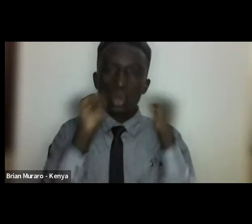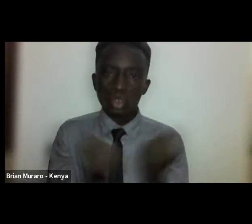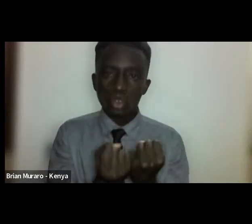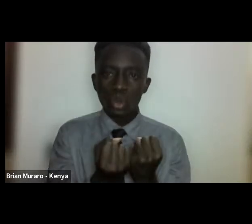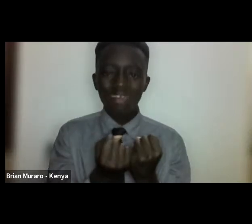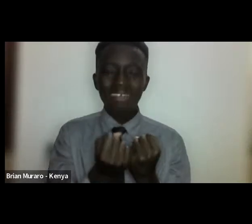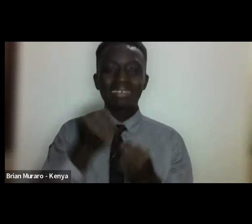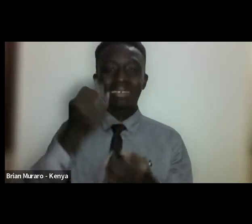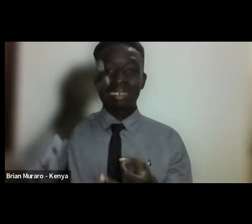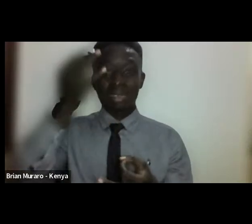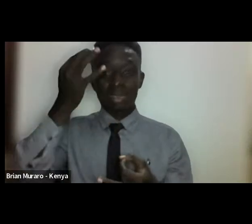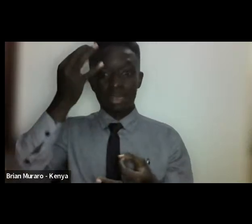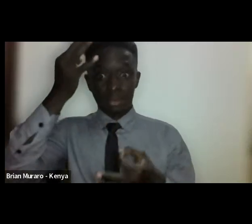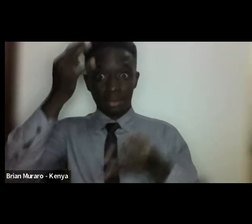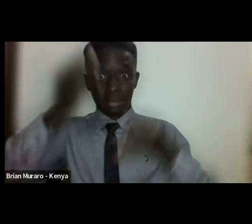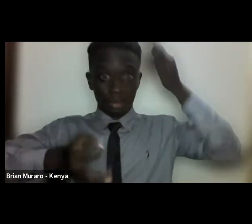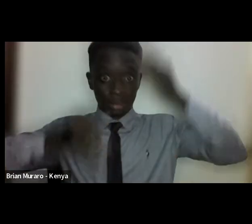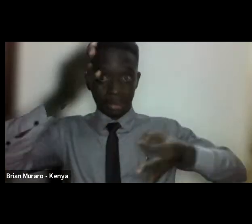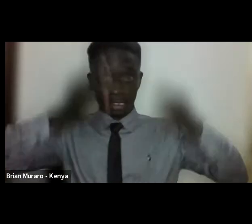So